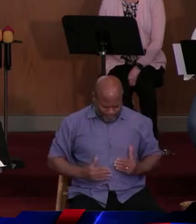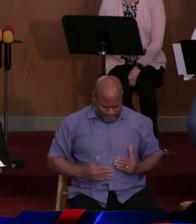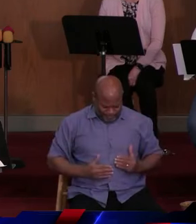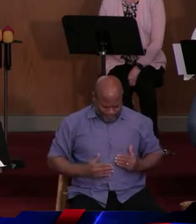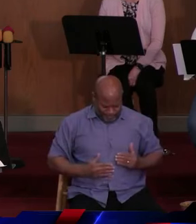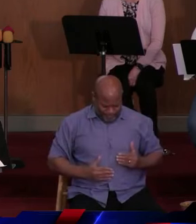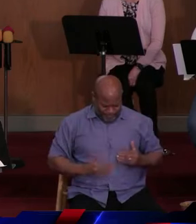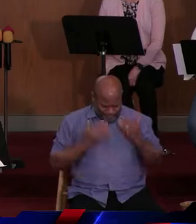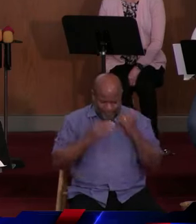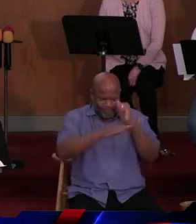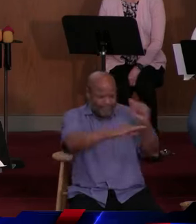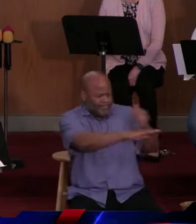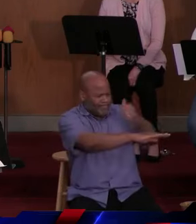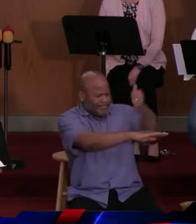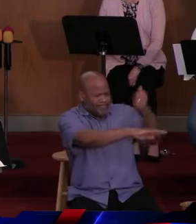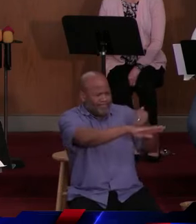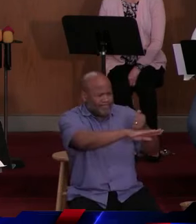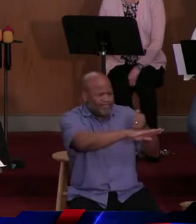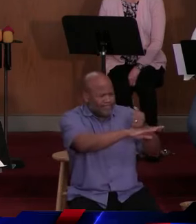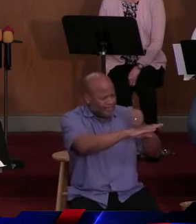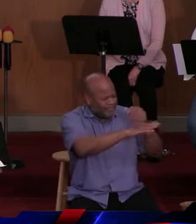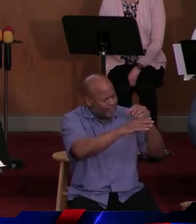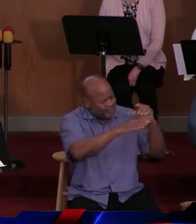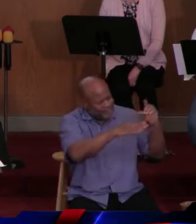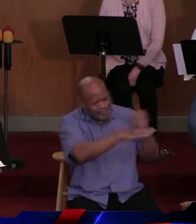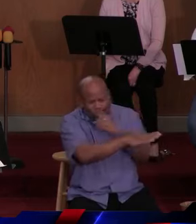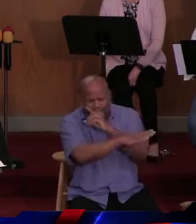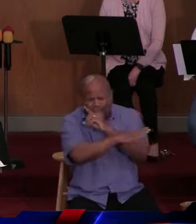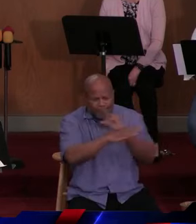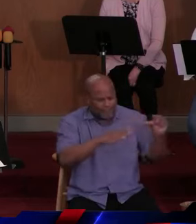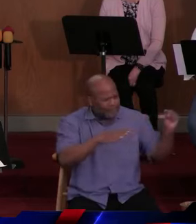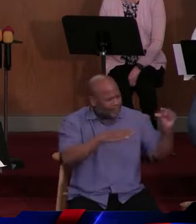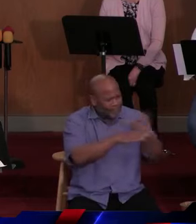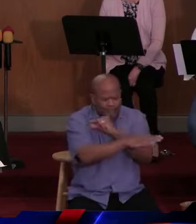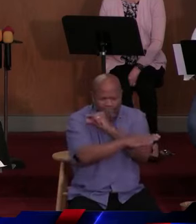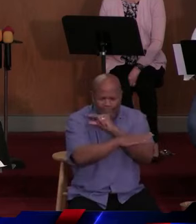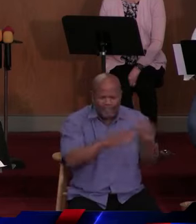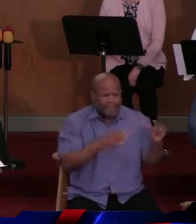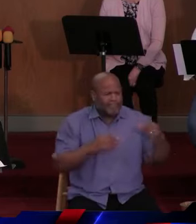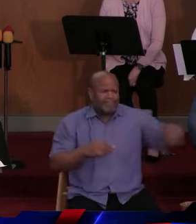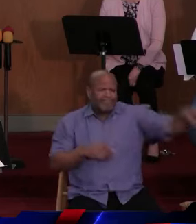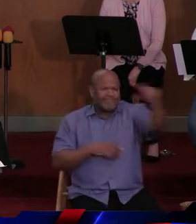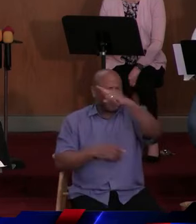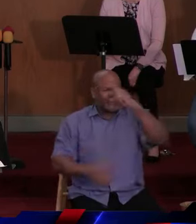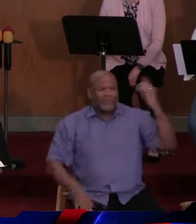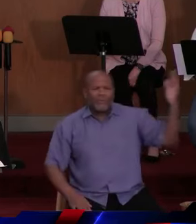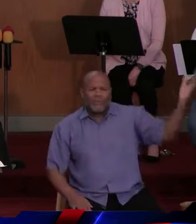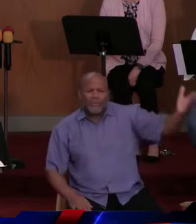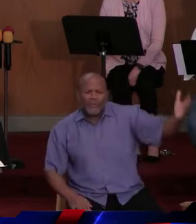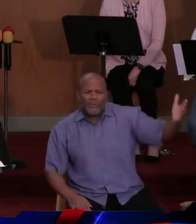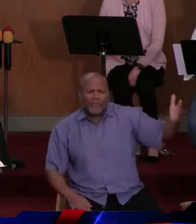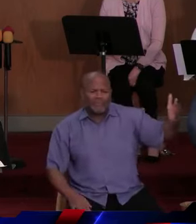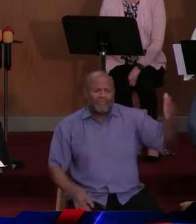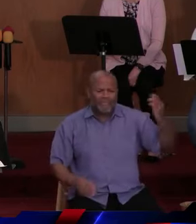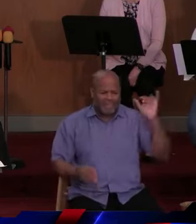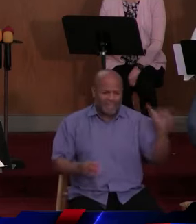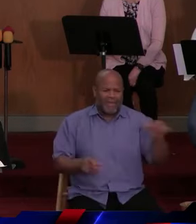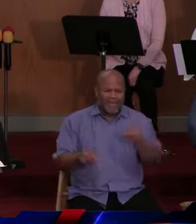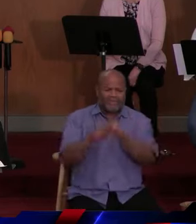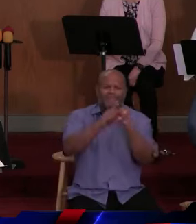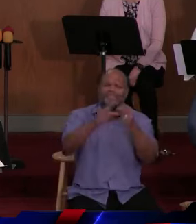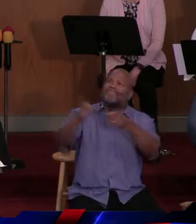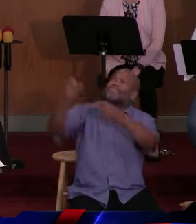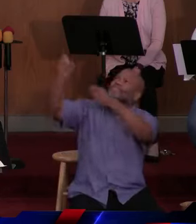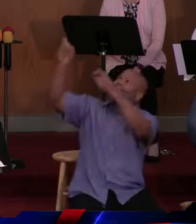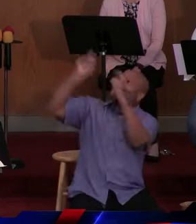gospel we preach and watch that gospel provide hope, revival, destiny, and